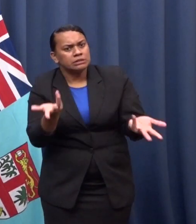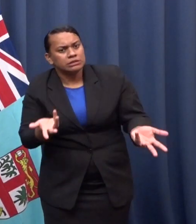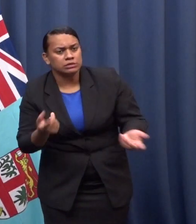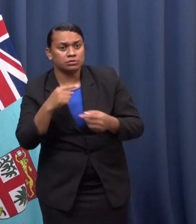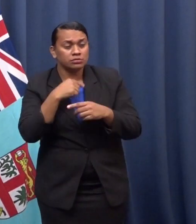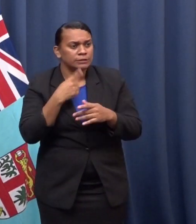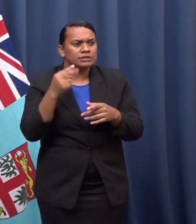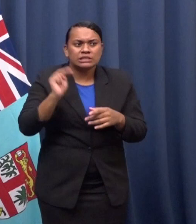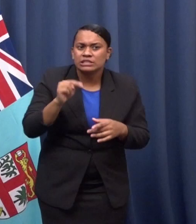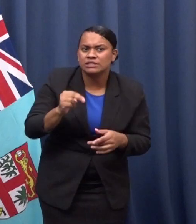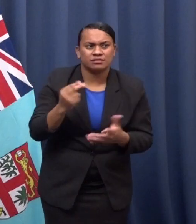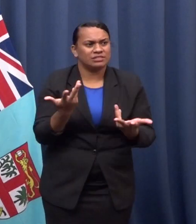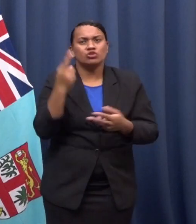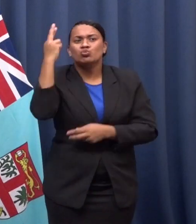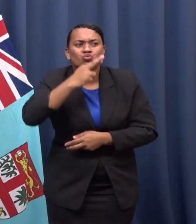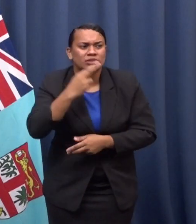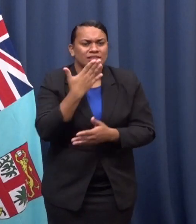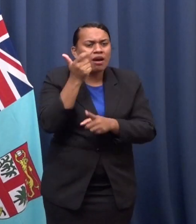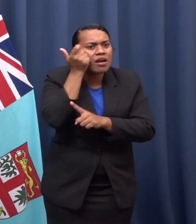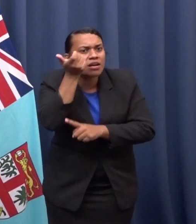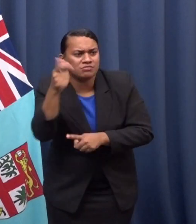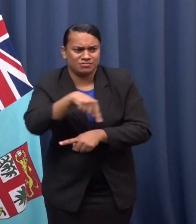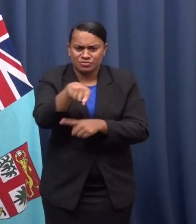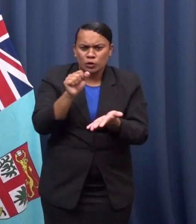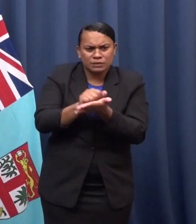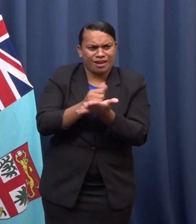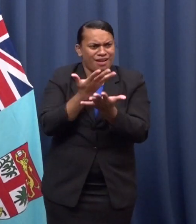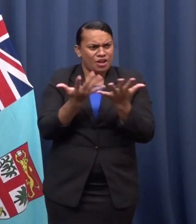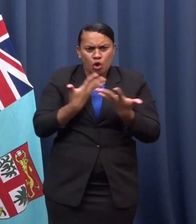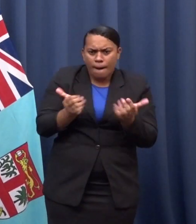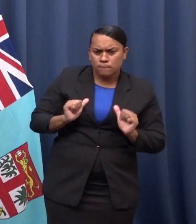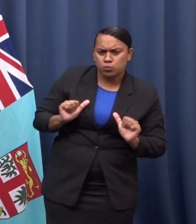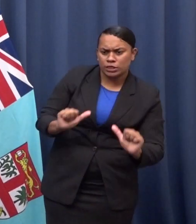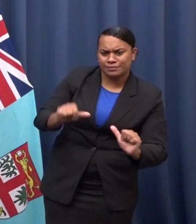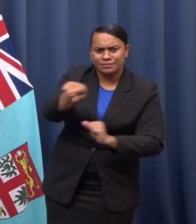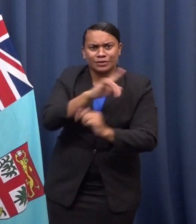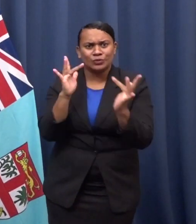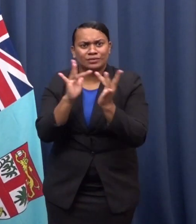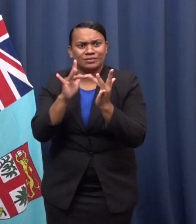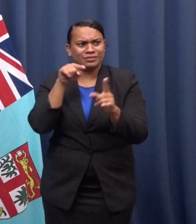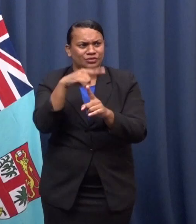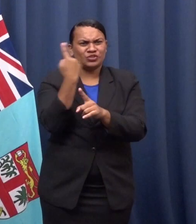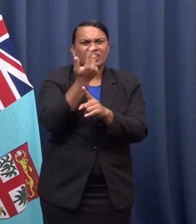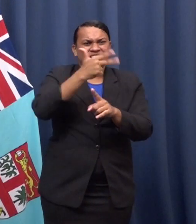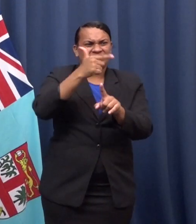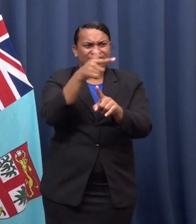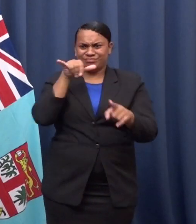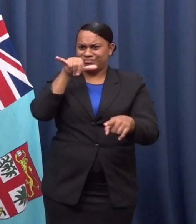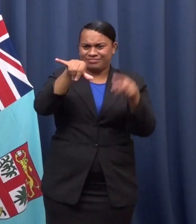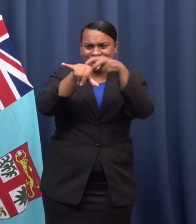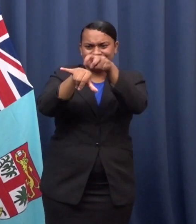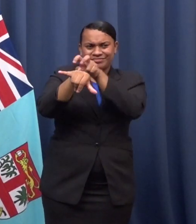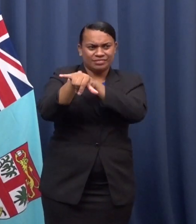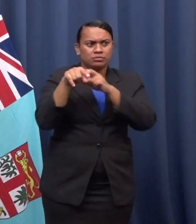exercising an abundance of caution, we need to contact every single one of the passengers on board that plane, which is why we're taking the